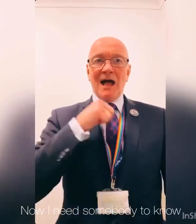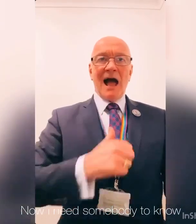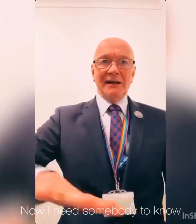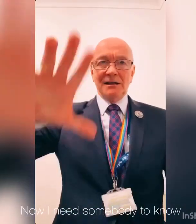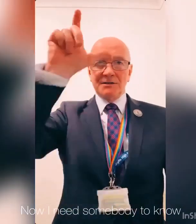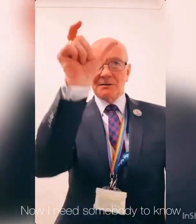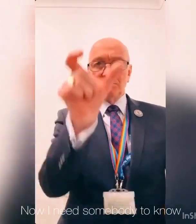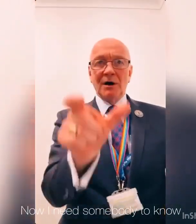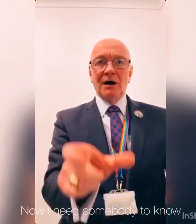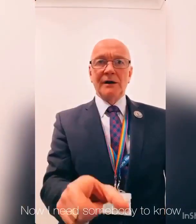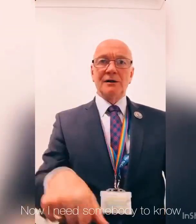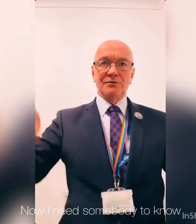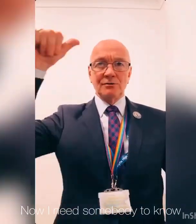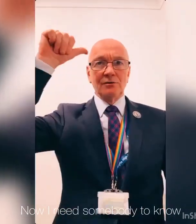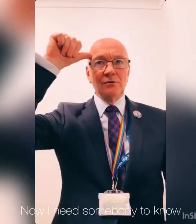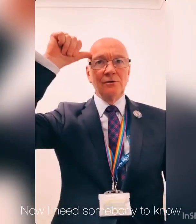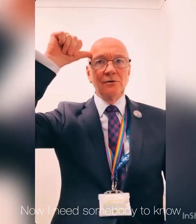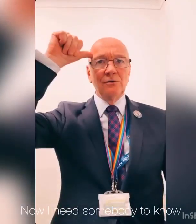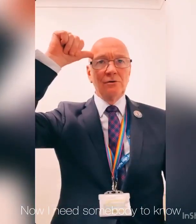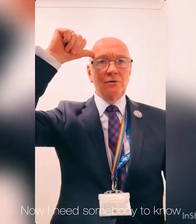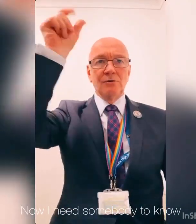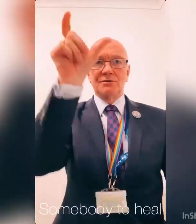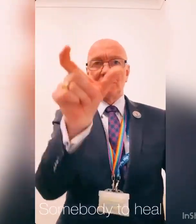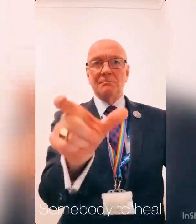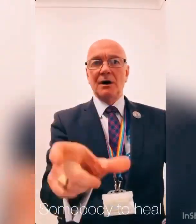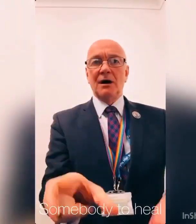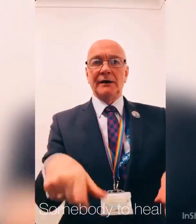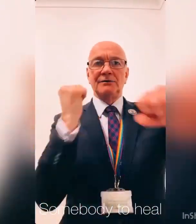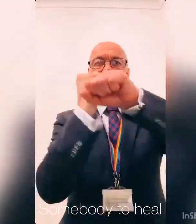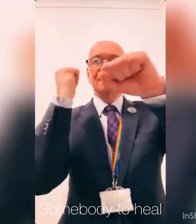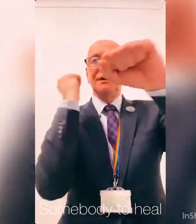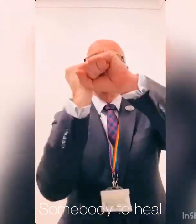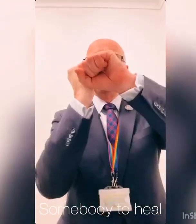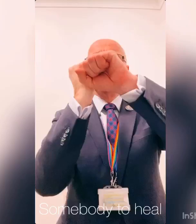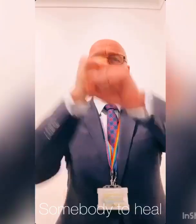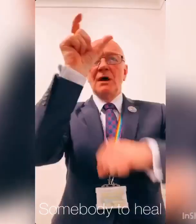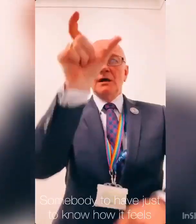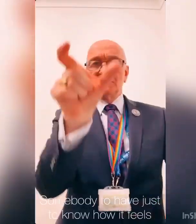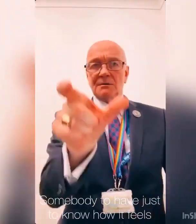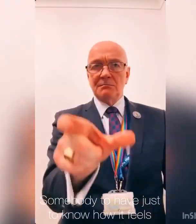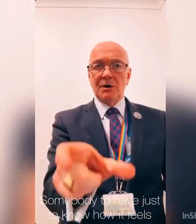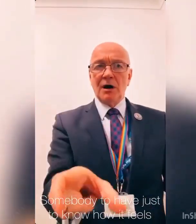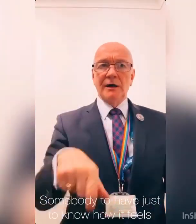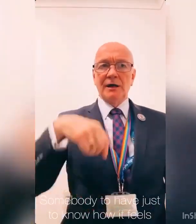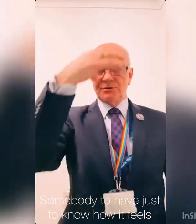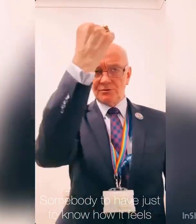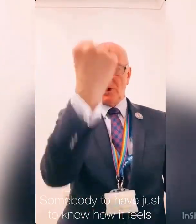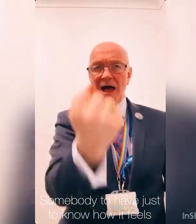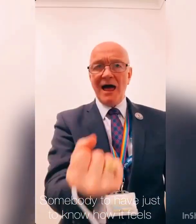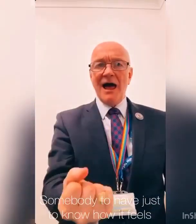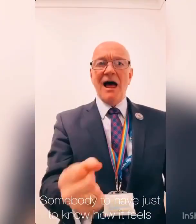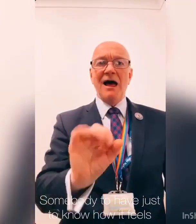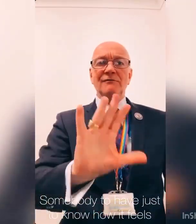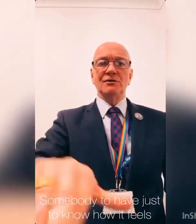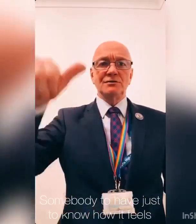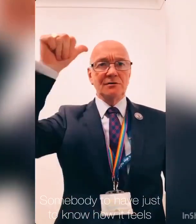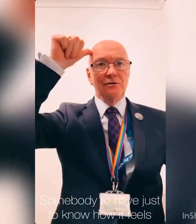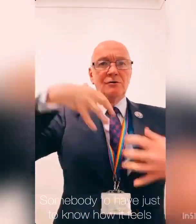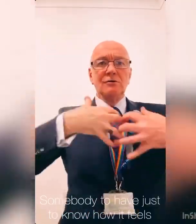No, I need somebody to know, somebody to hear, somebody to have, just to know